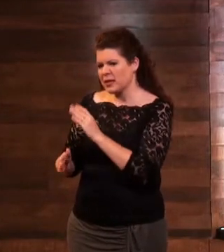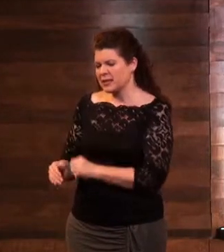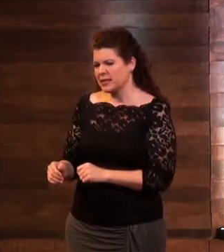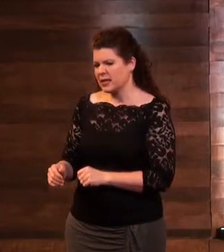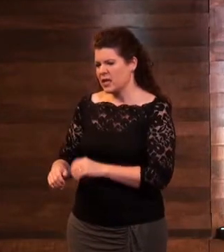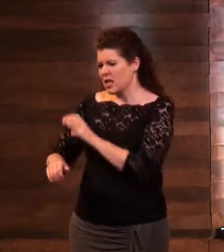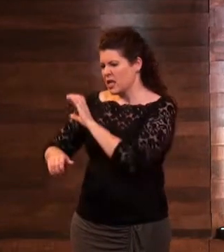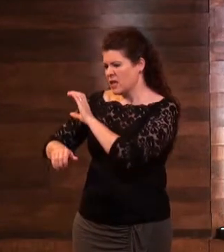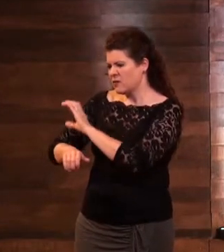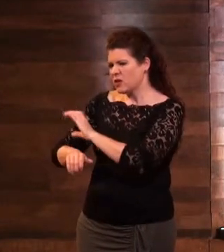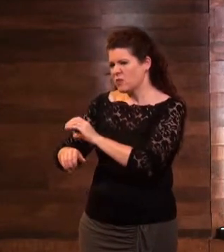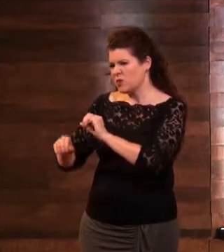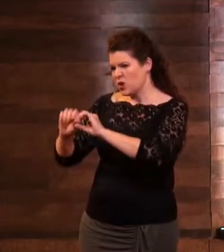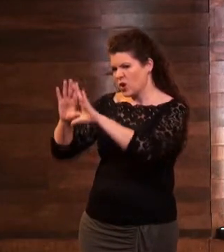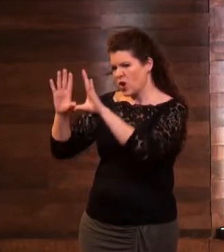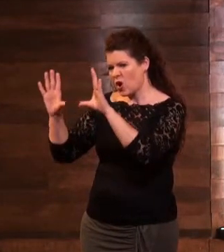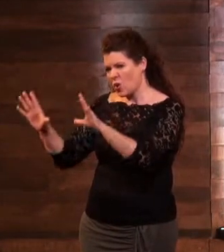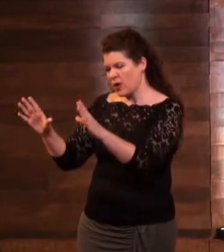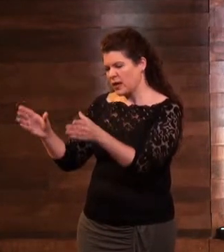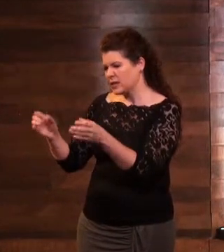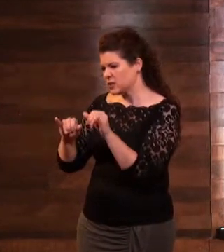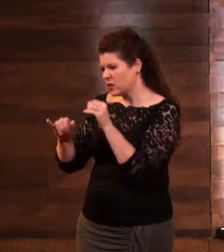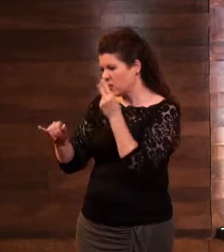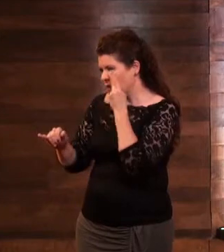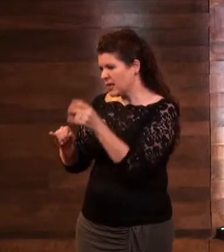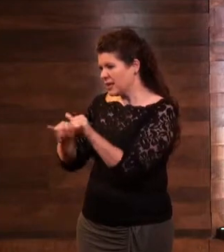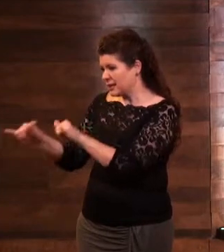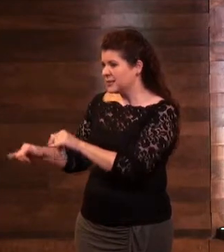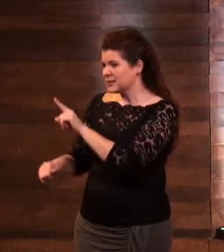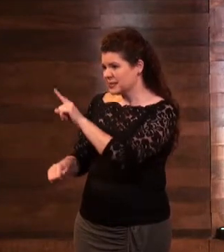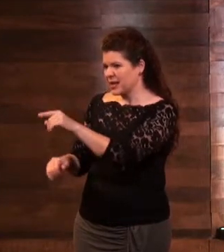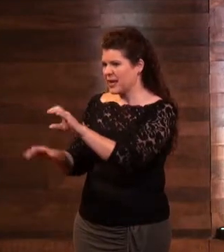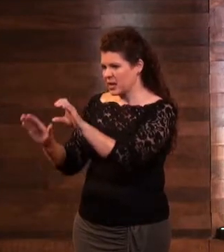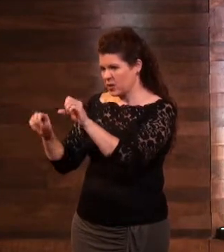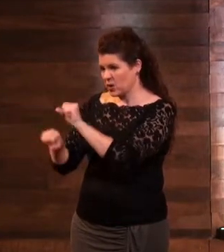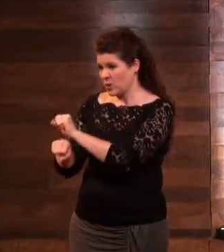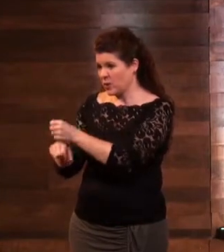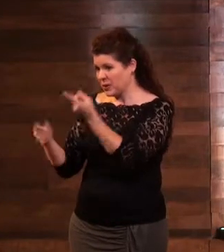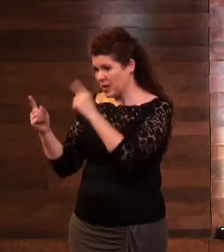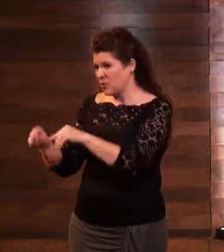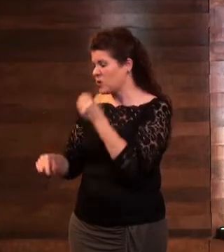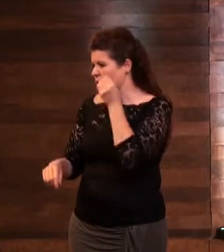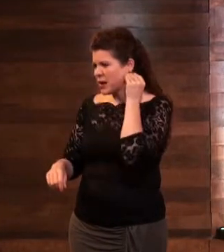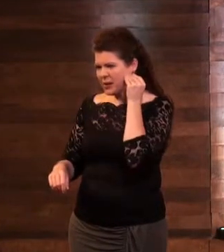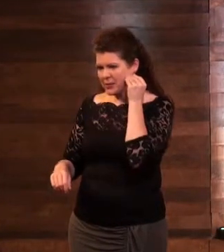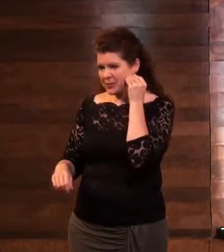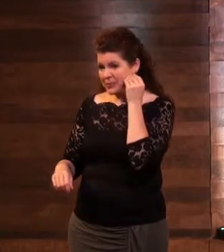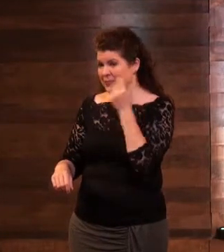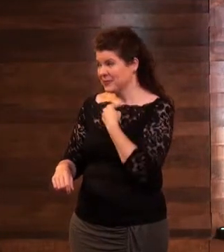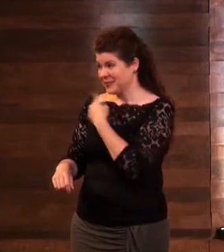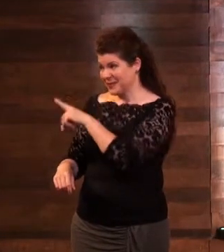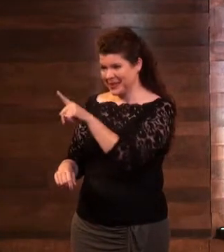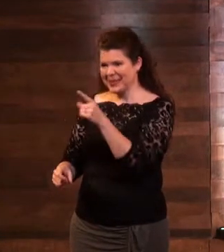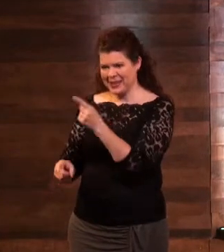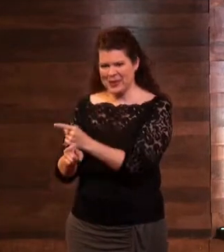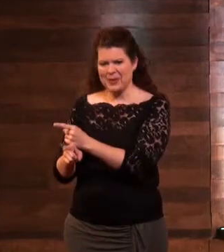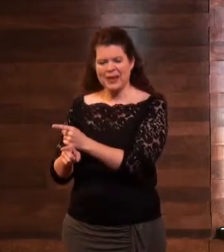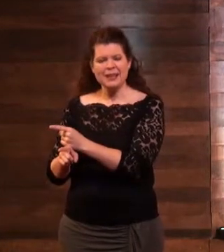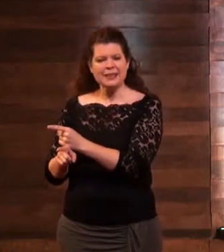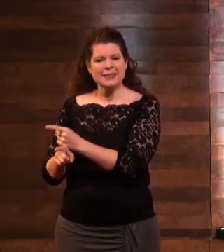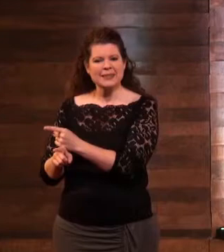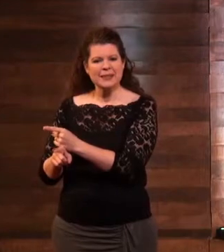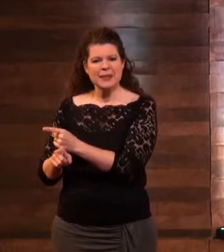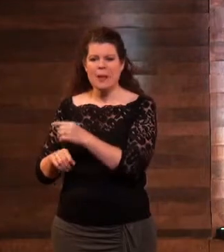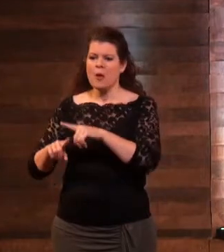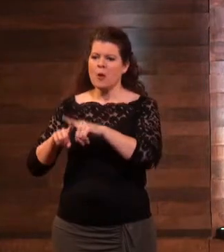your screen so when you're not there, it looks like you're working. I got you on that one, huh? Okay. But when